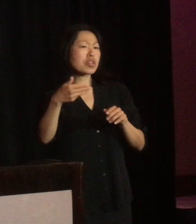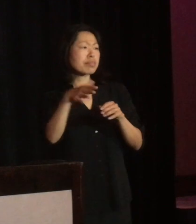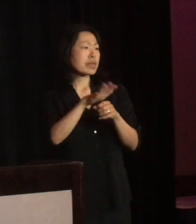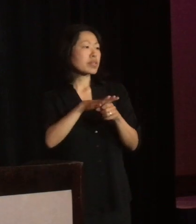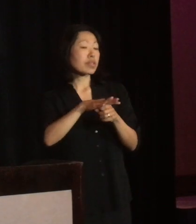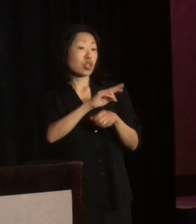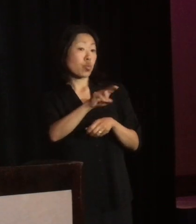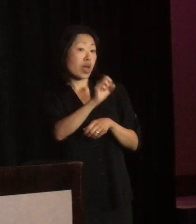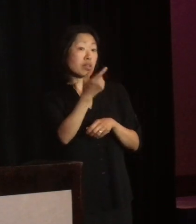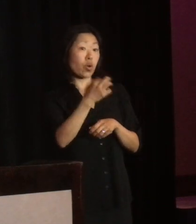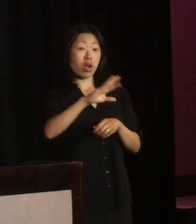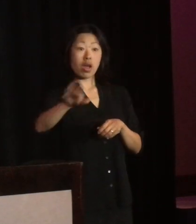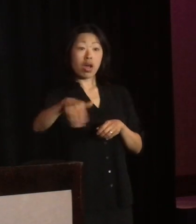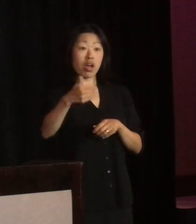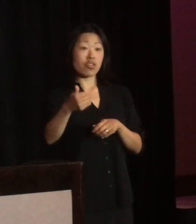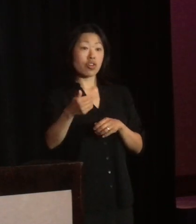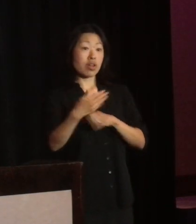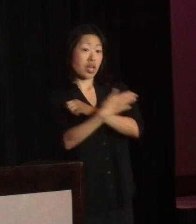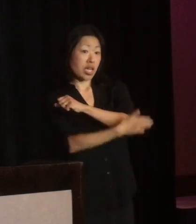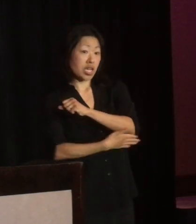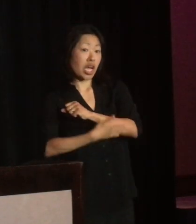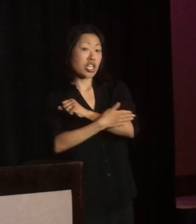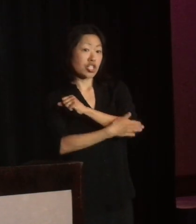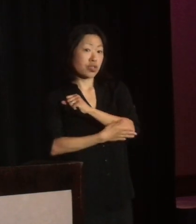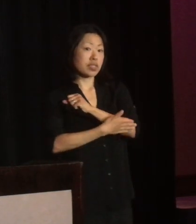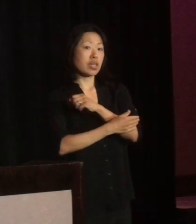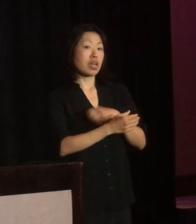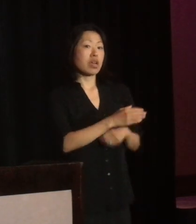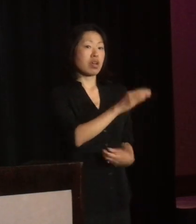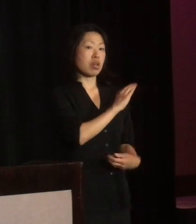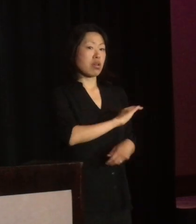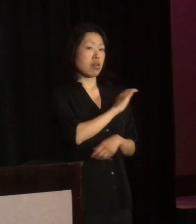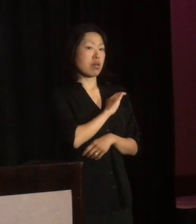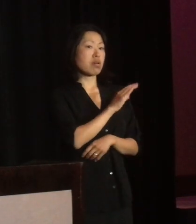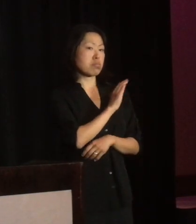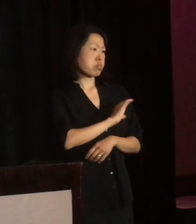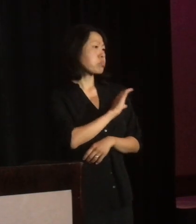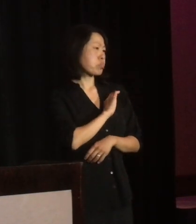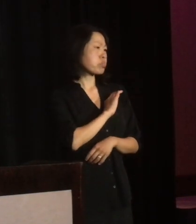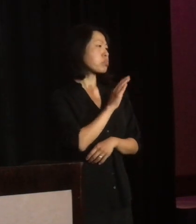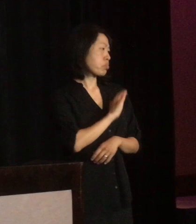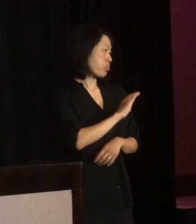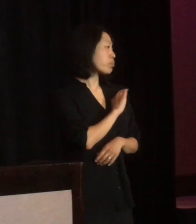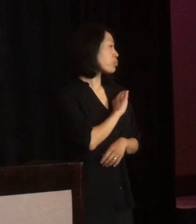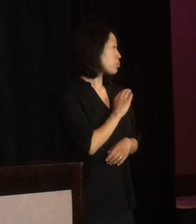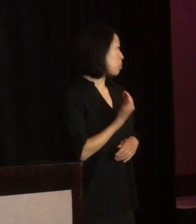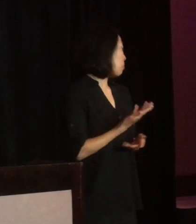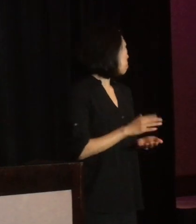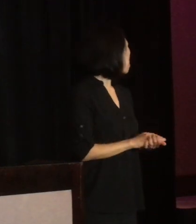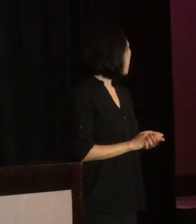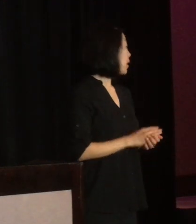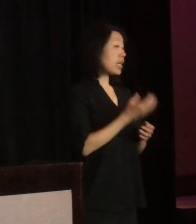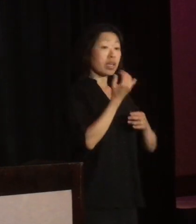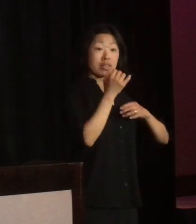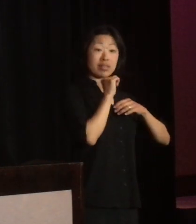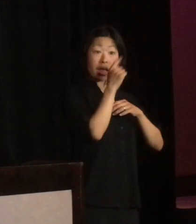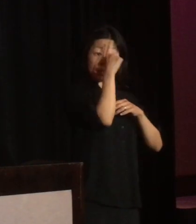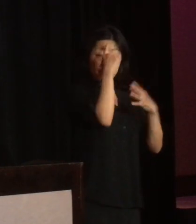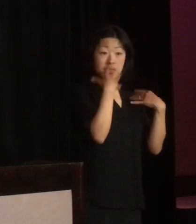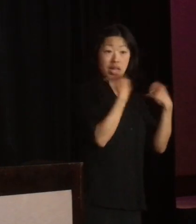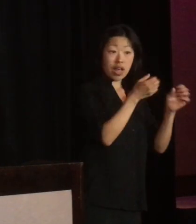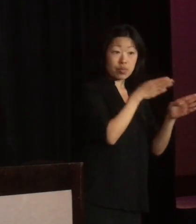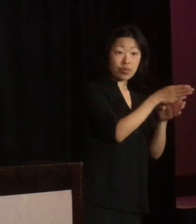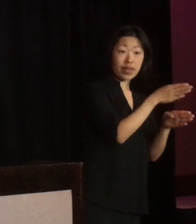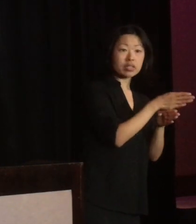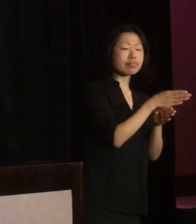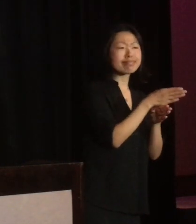even, if some of the attendings are here, is really as leaders, if you're not a mental health professional, you don't have to be. But